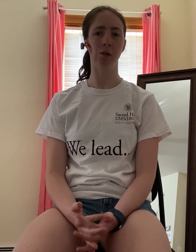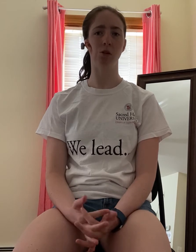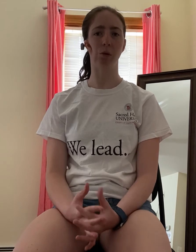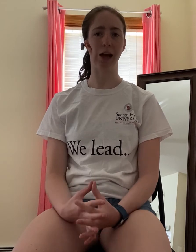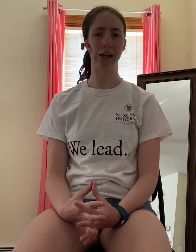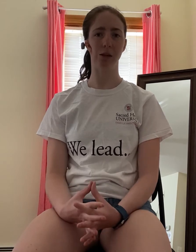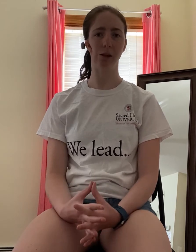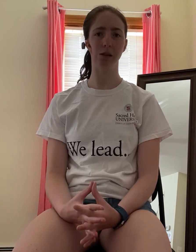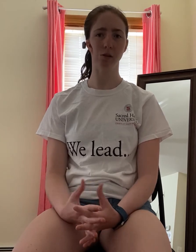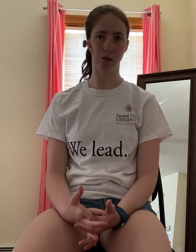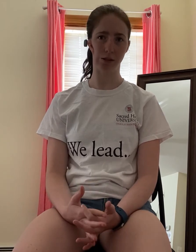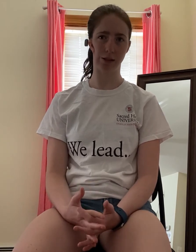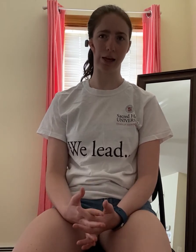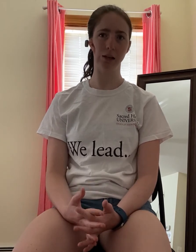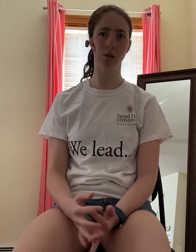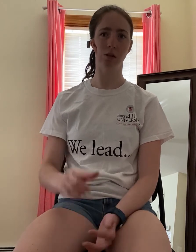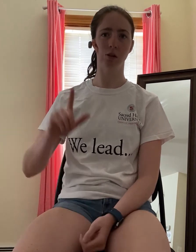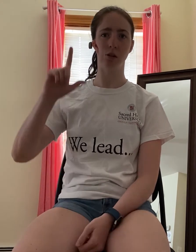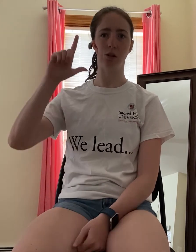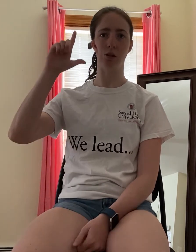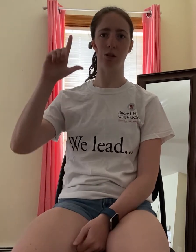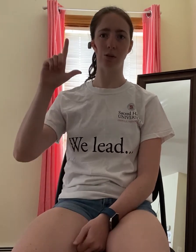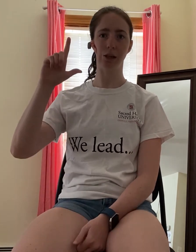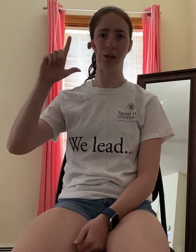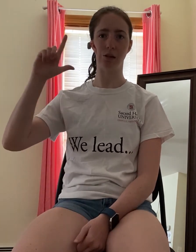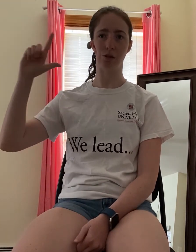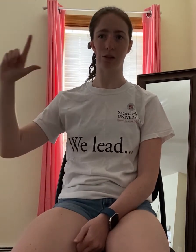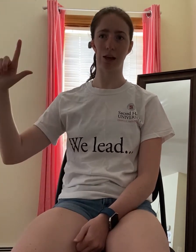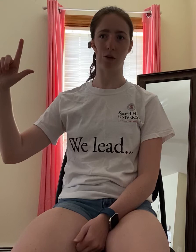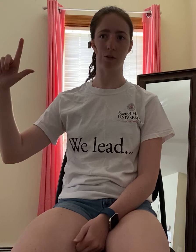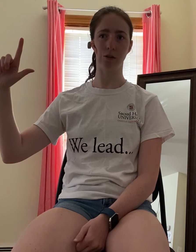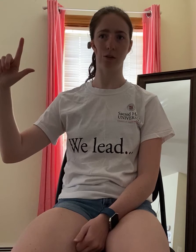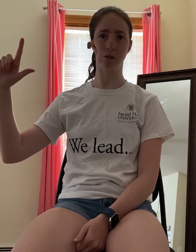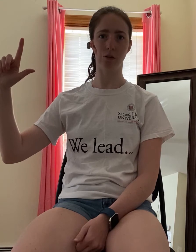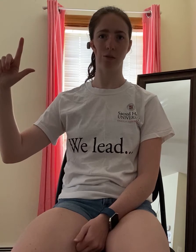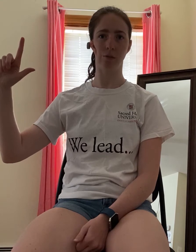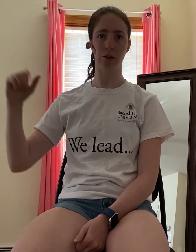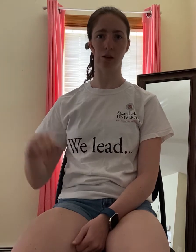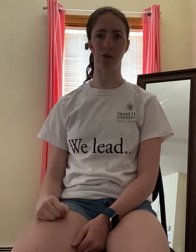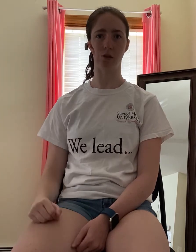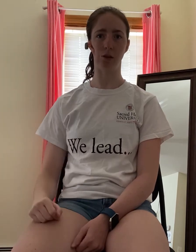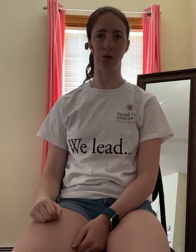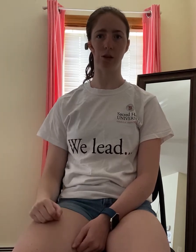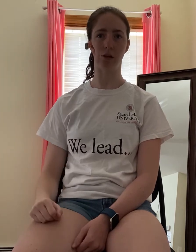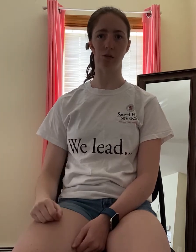So the one I typically do is called the slide. So you just do it and then you slide it over. And so they would know,